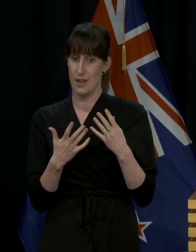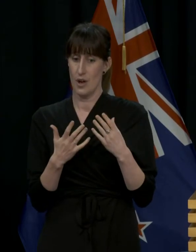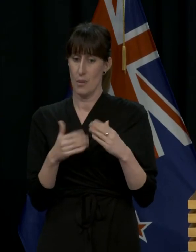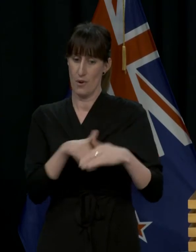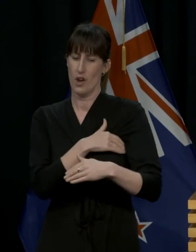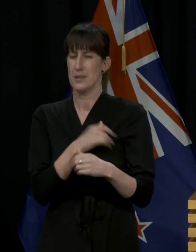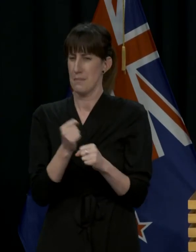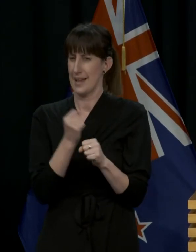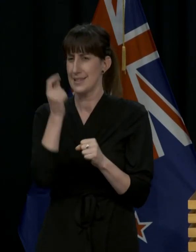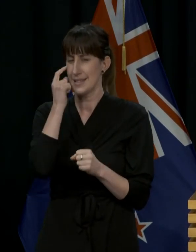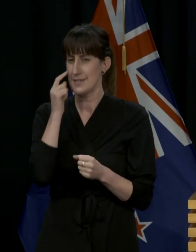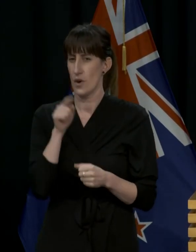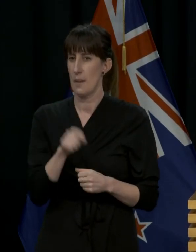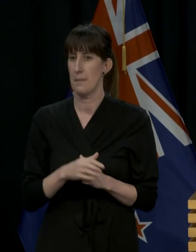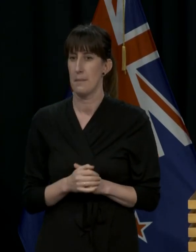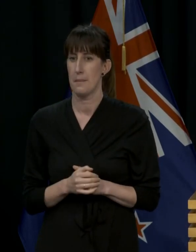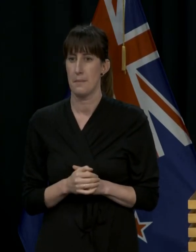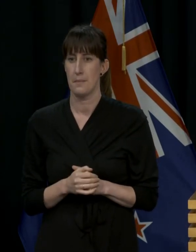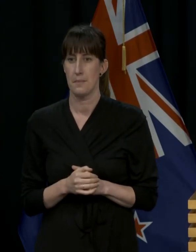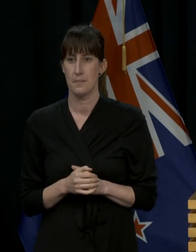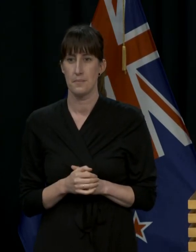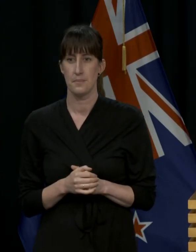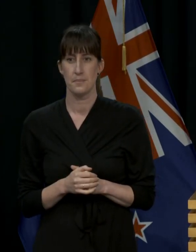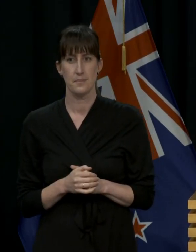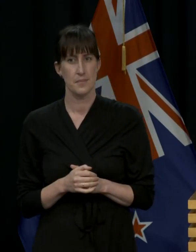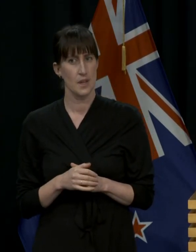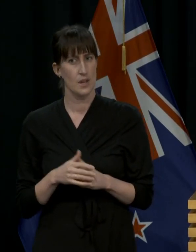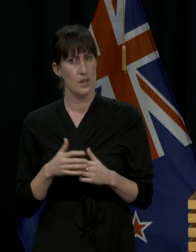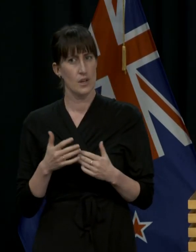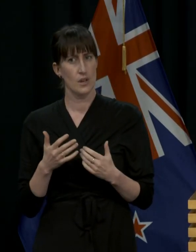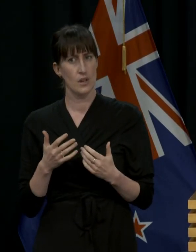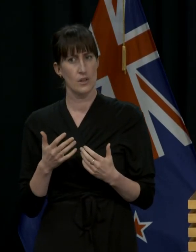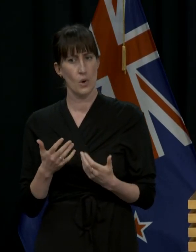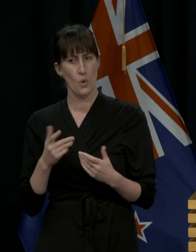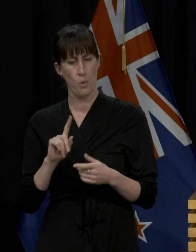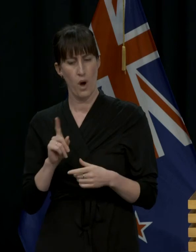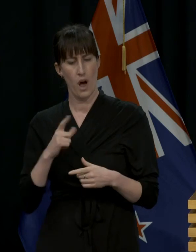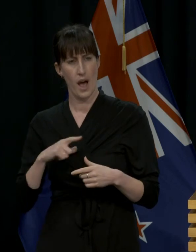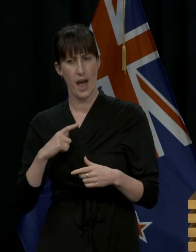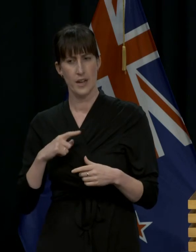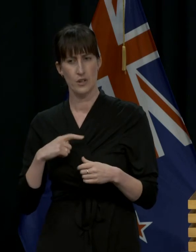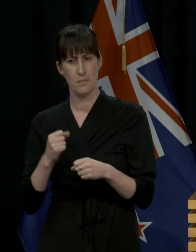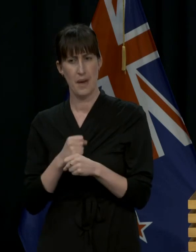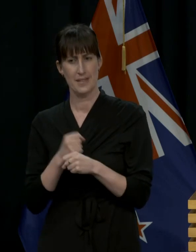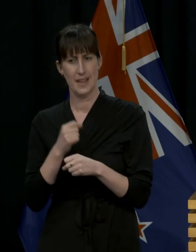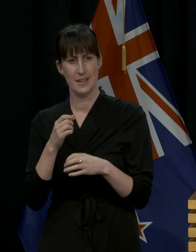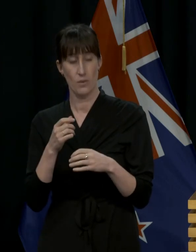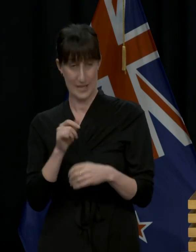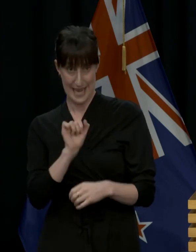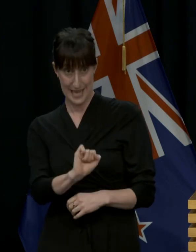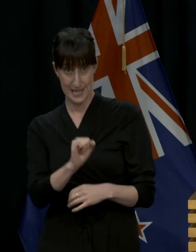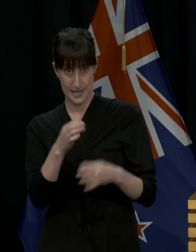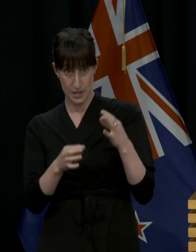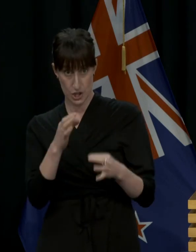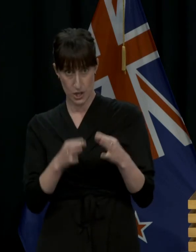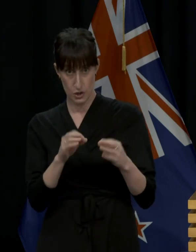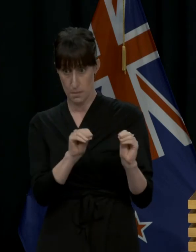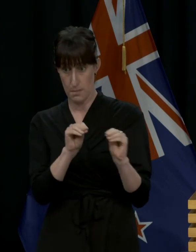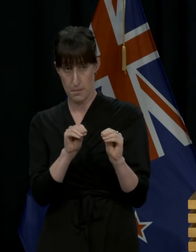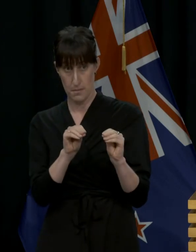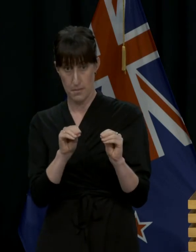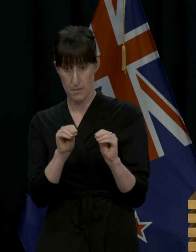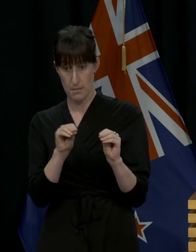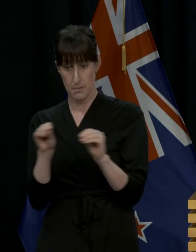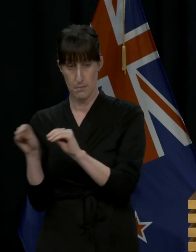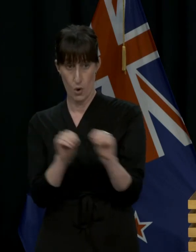sense. His decision to move from police into that new portfolio? Yeah, well, ultimately, yes. Well, he had, of